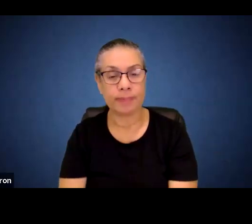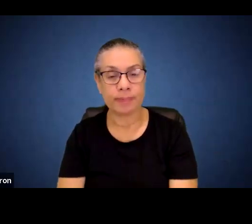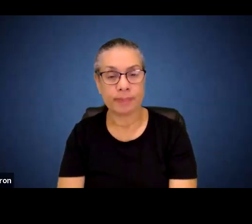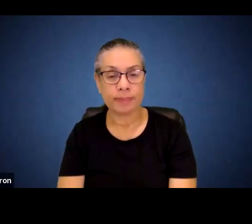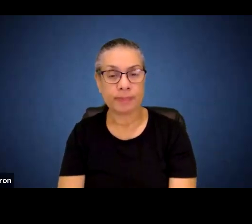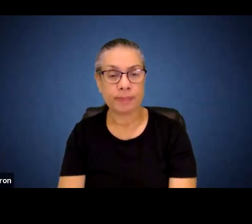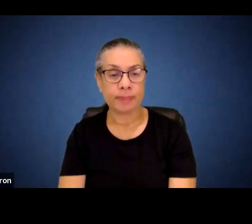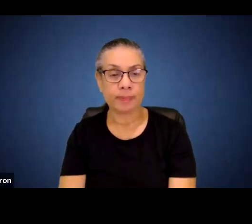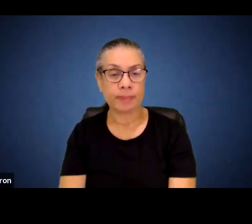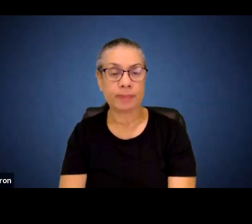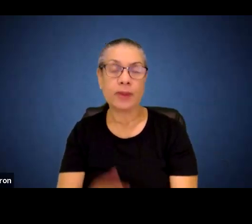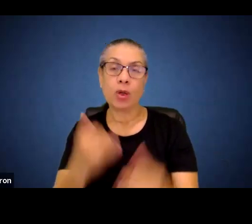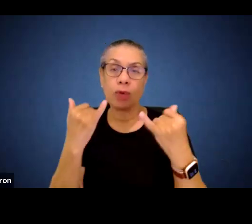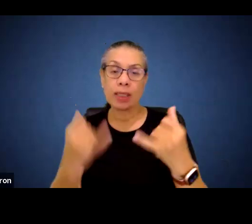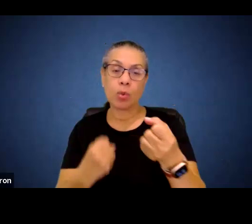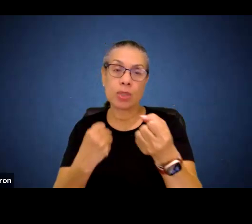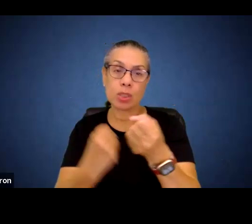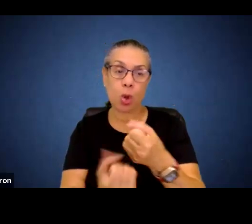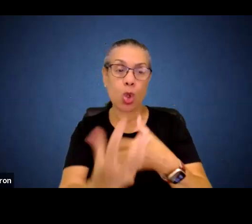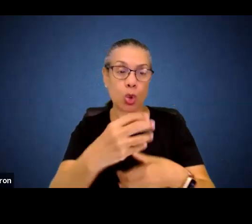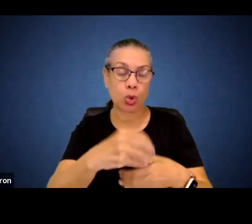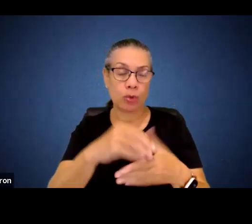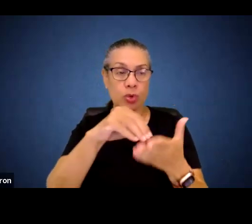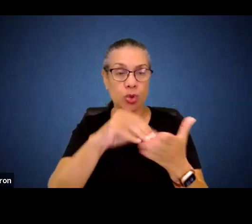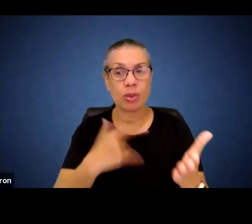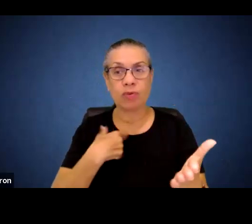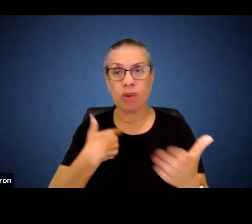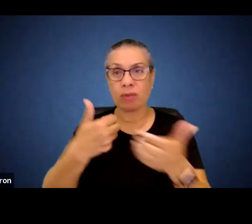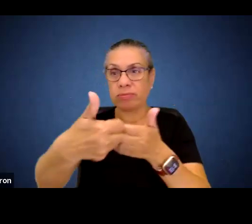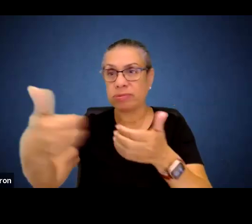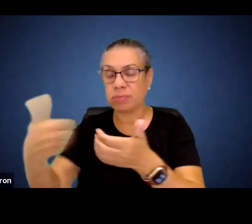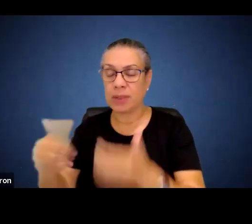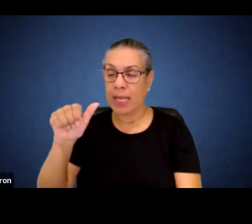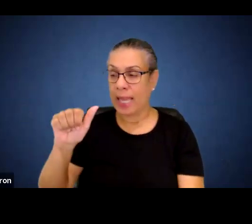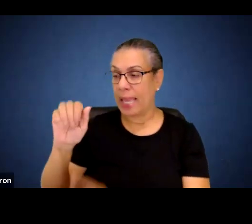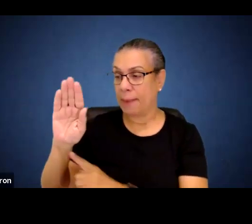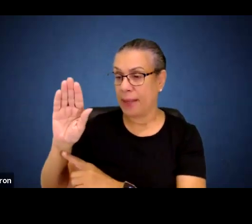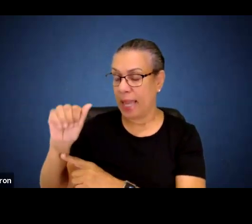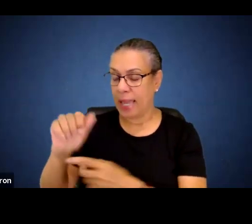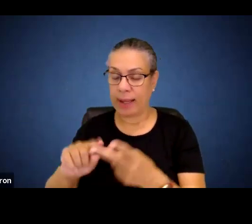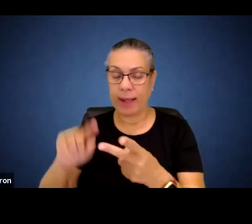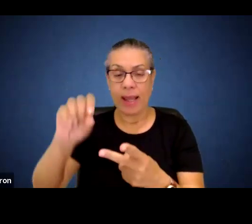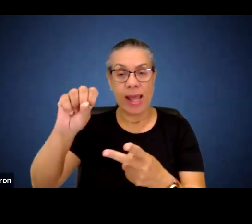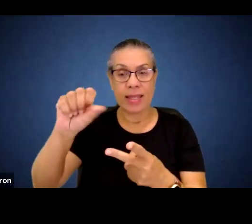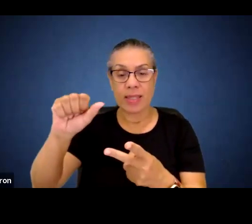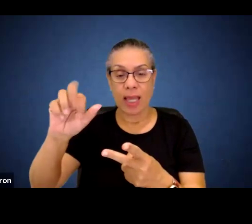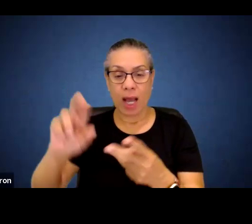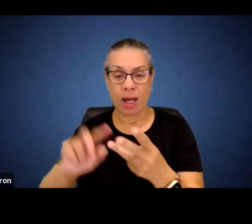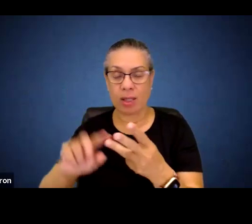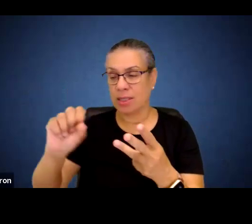We currently are supporting the inclusion of our students from substantially separate programs such as ABA, SAR, and